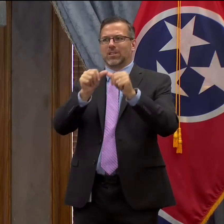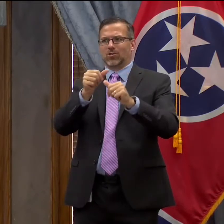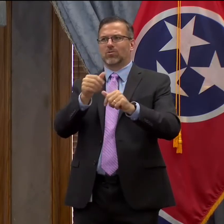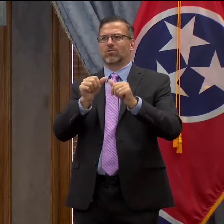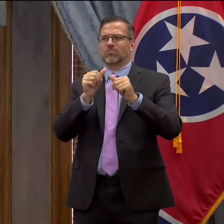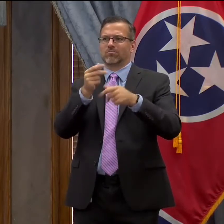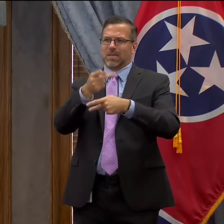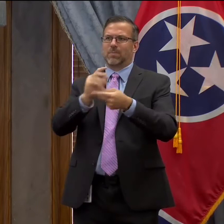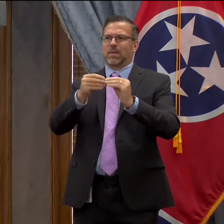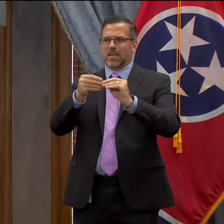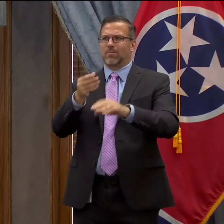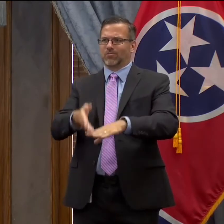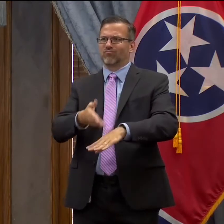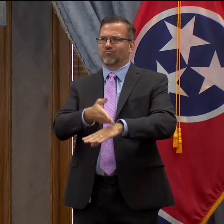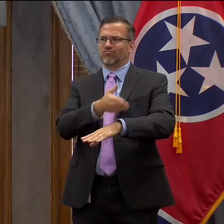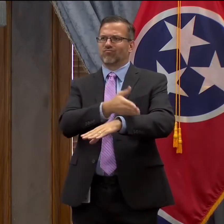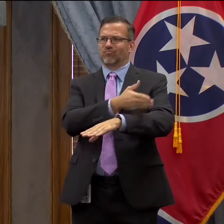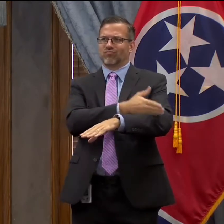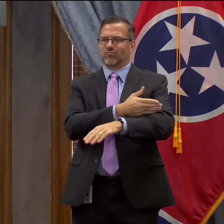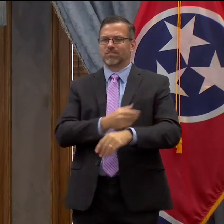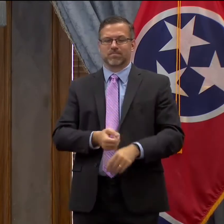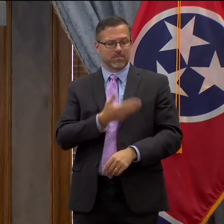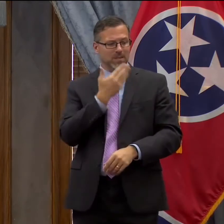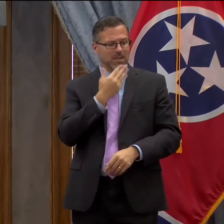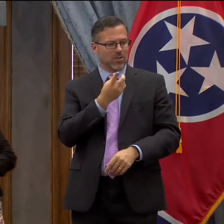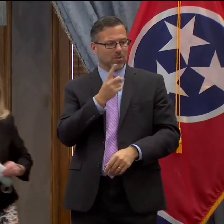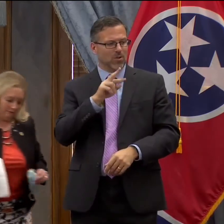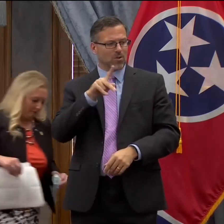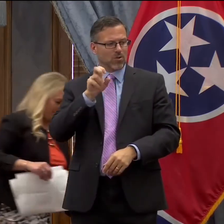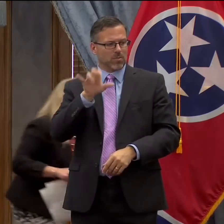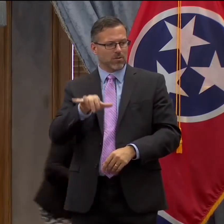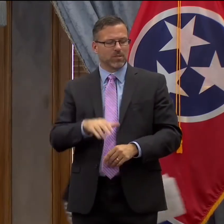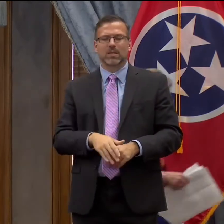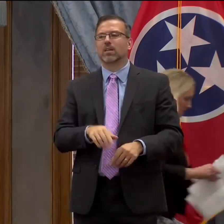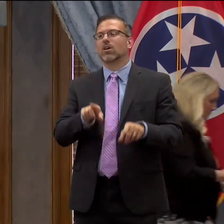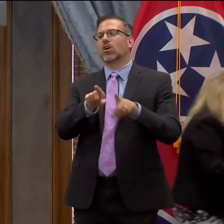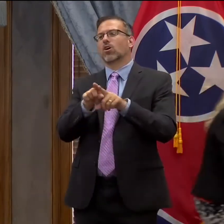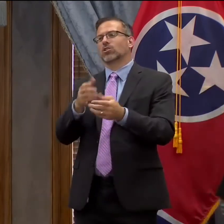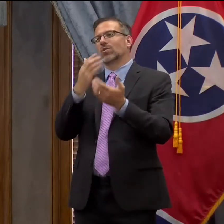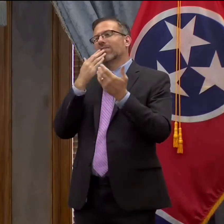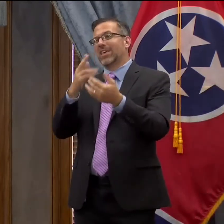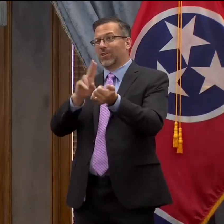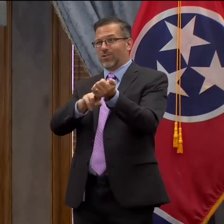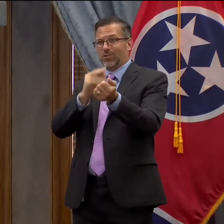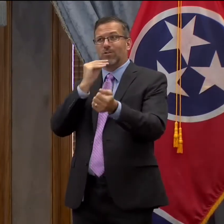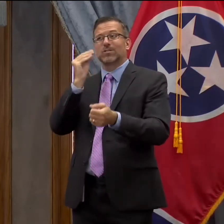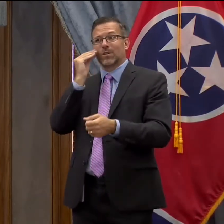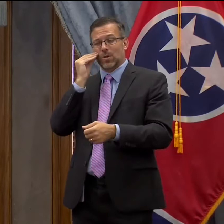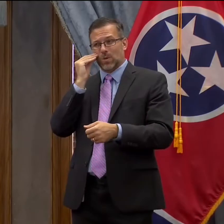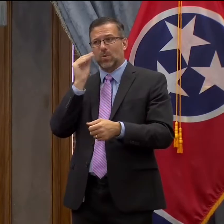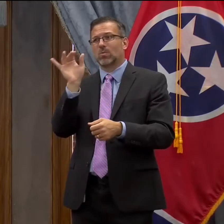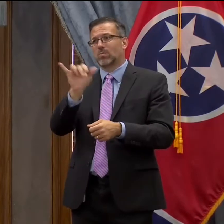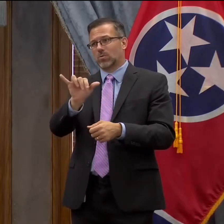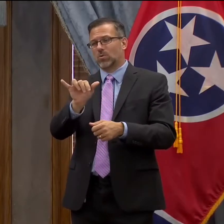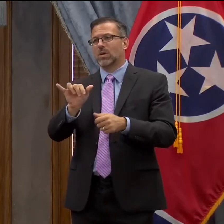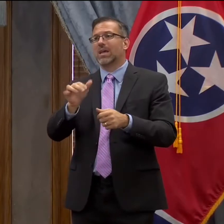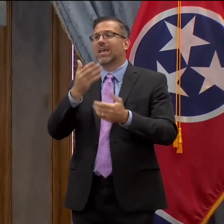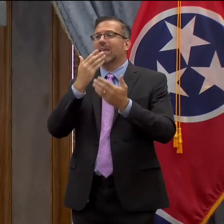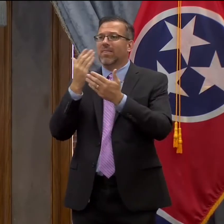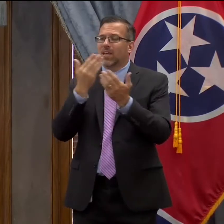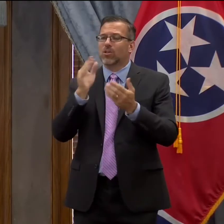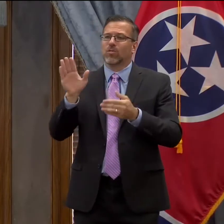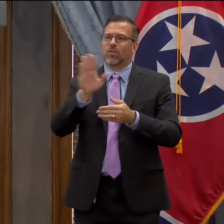you. Thanks. I want to add my gratitude to the nursing home industry and the partners that they have been for